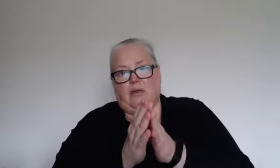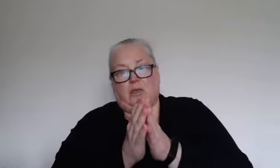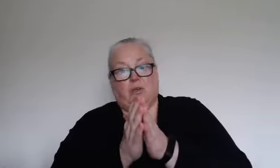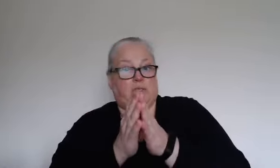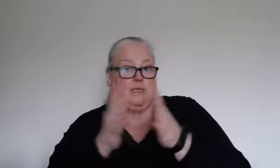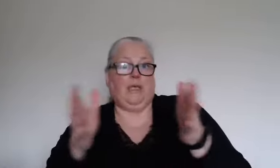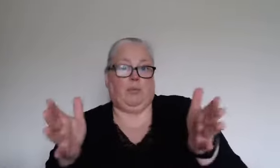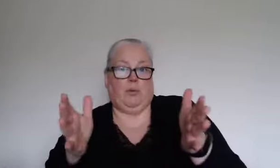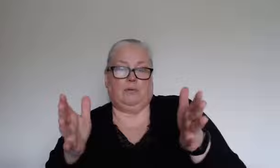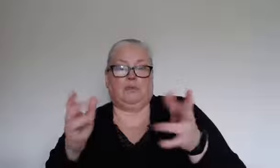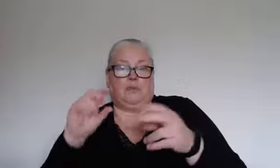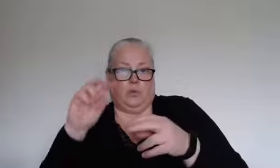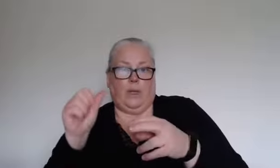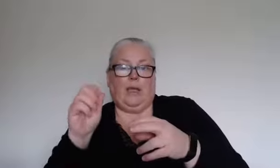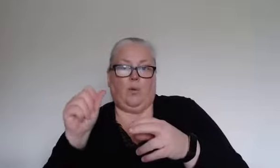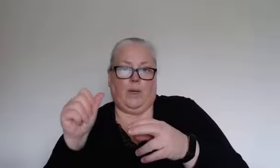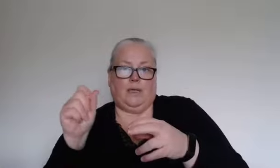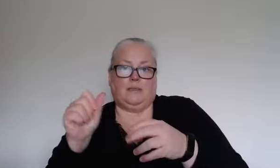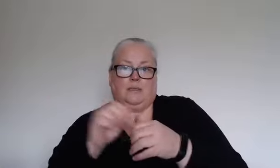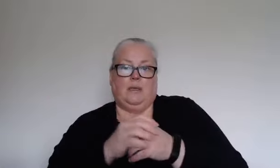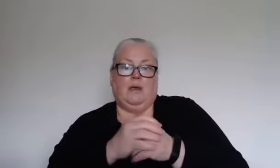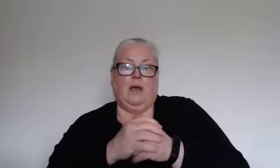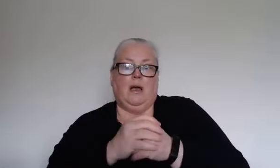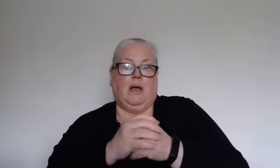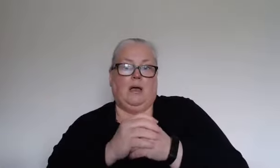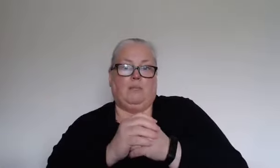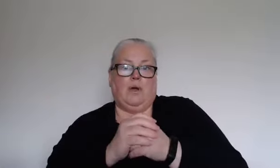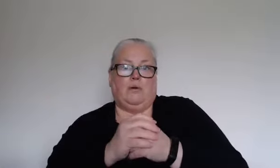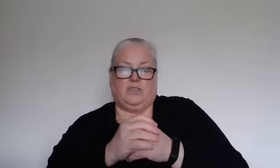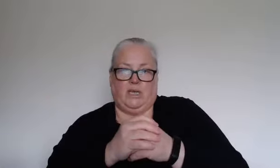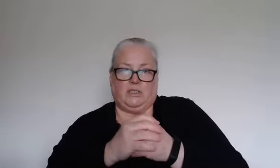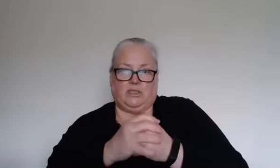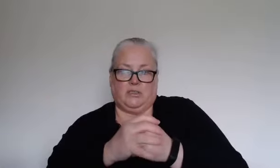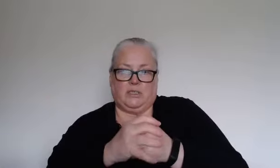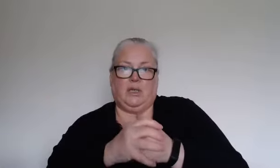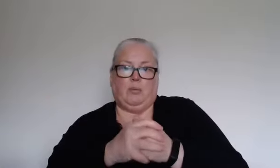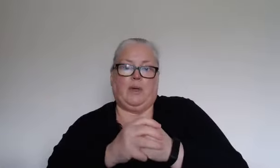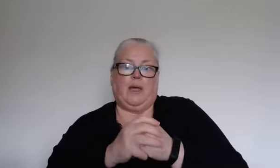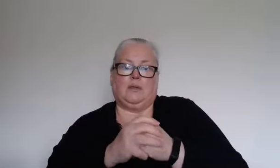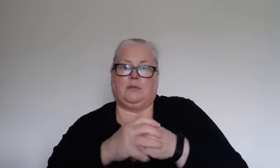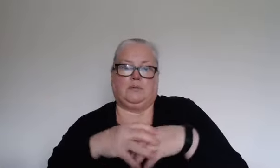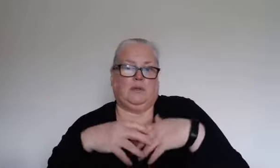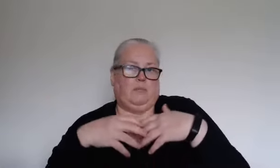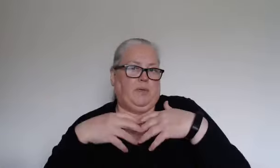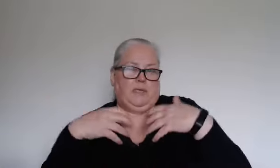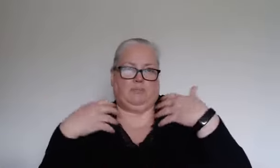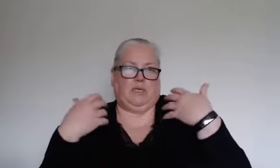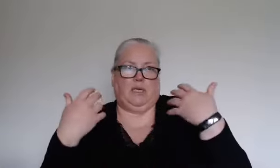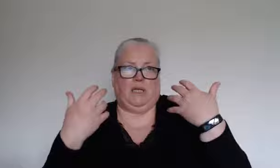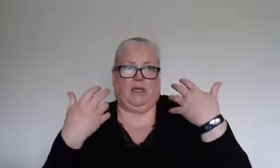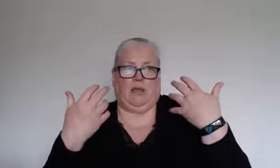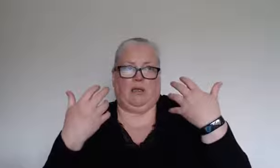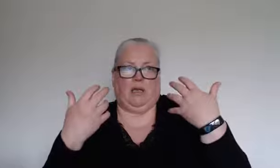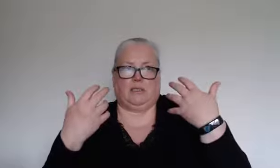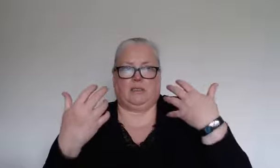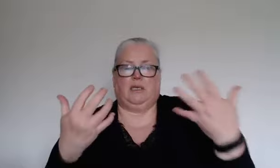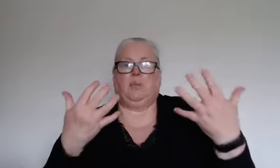your sleep to tweak ways of changing your sleep, and particularly as sleep